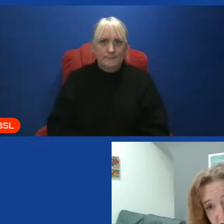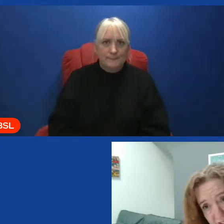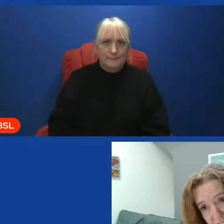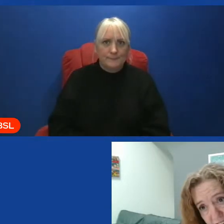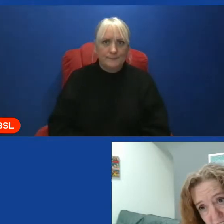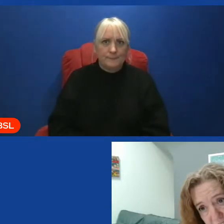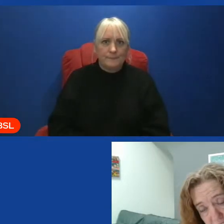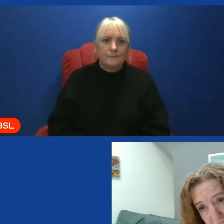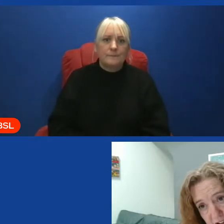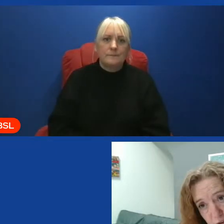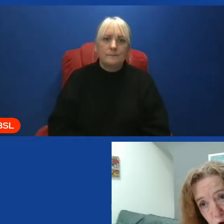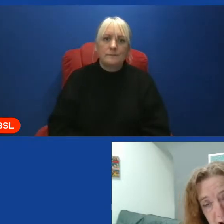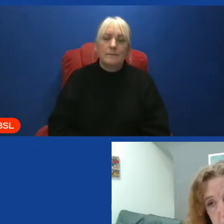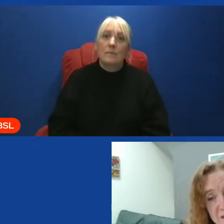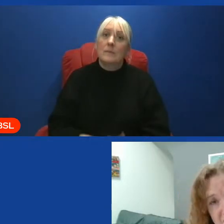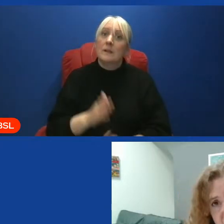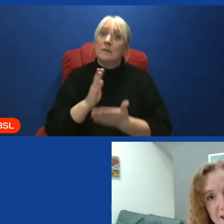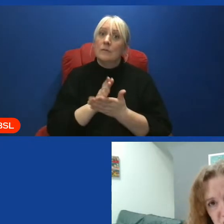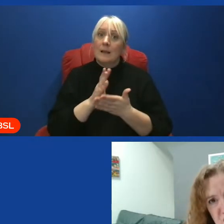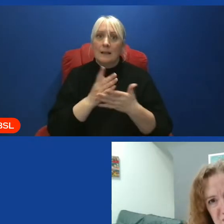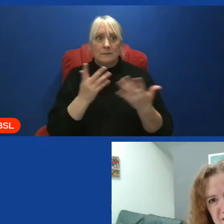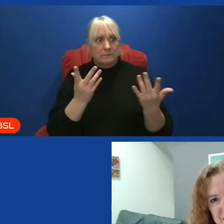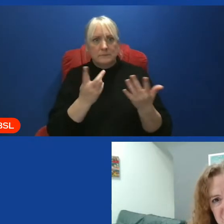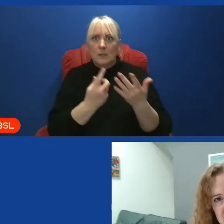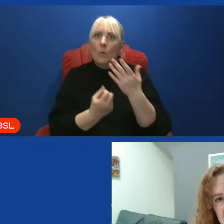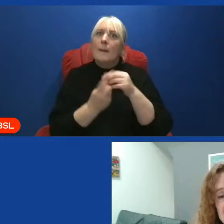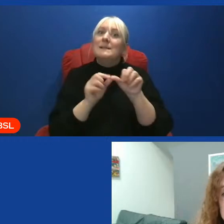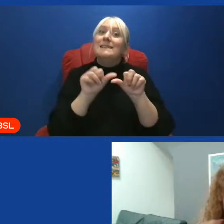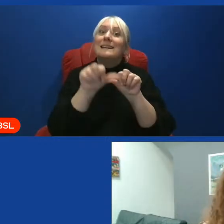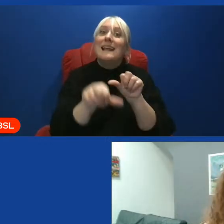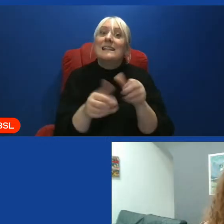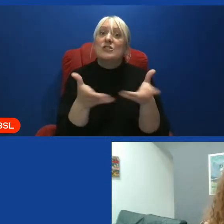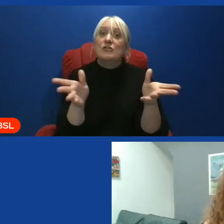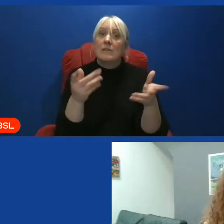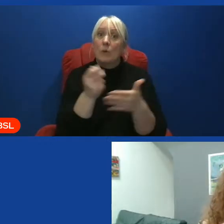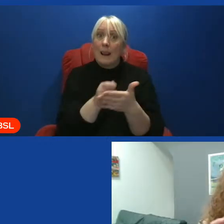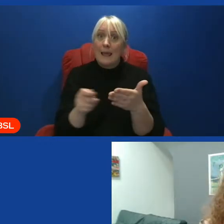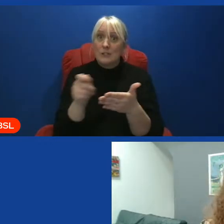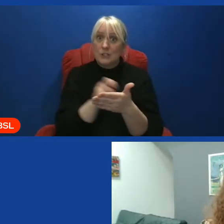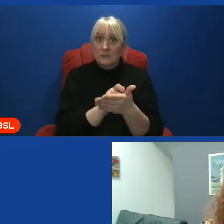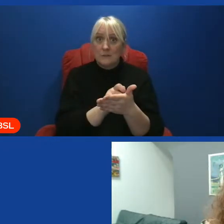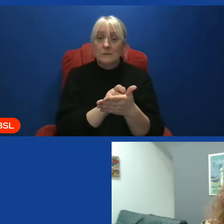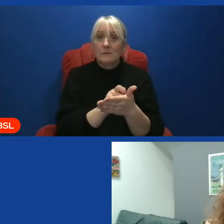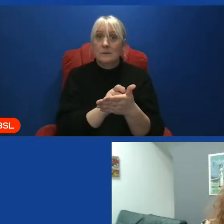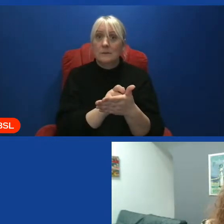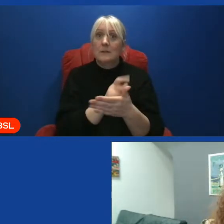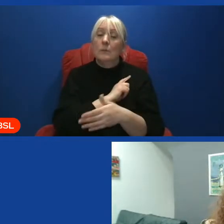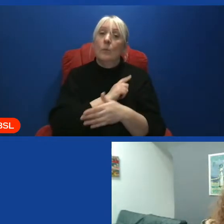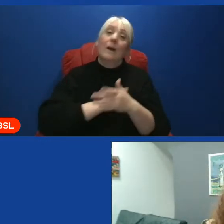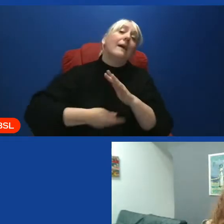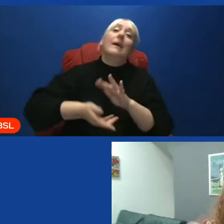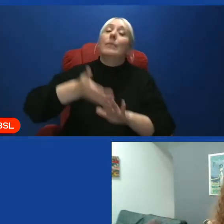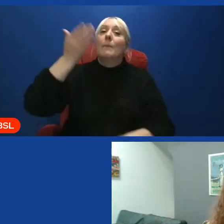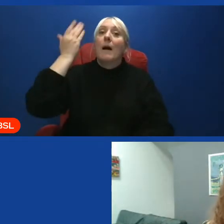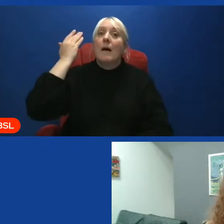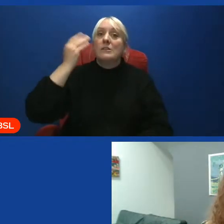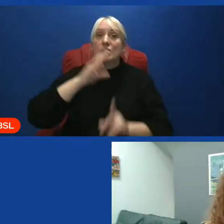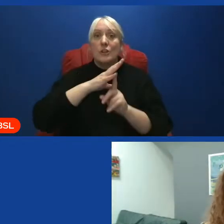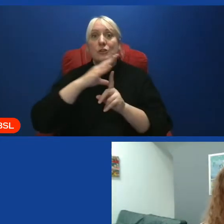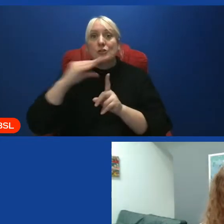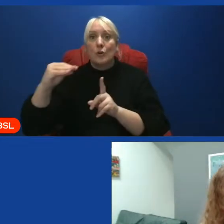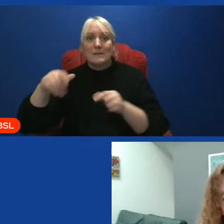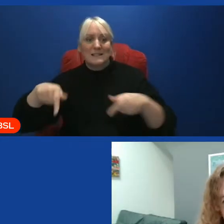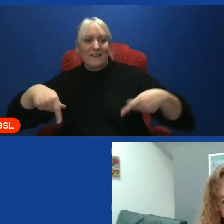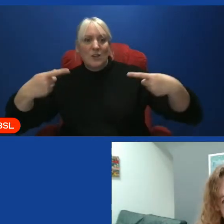really at stake here is what happens at the next general election, because in the past, it's often been the Tories versus